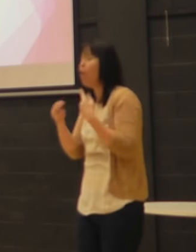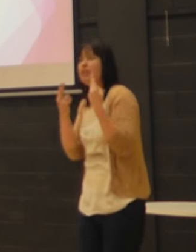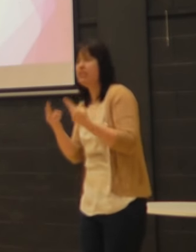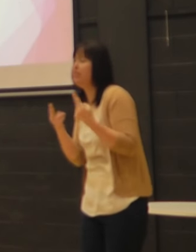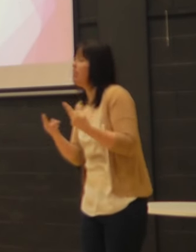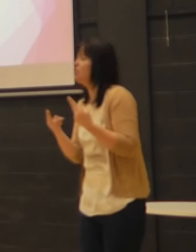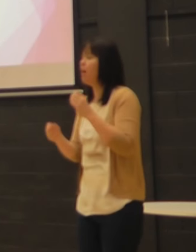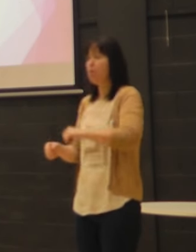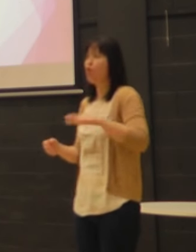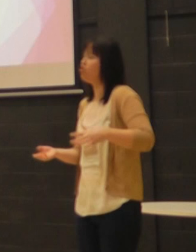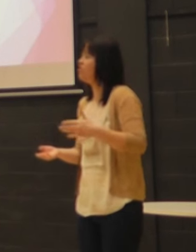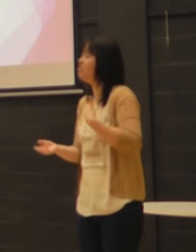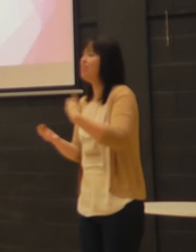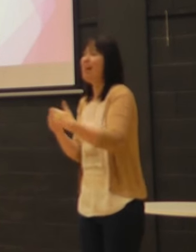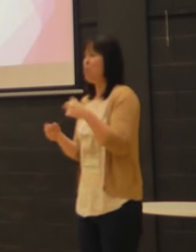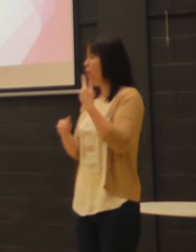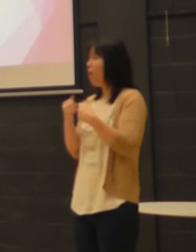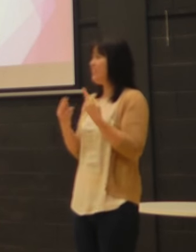happen,